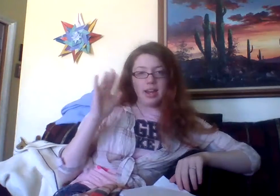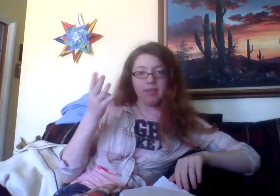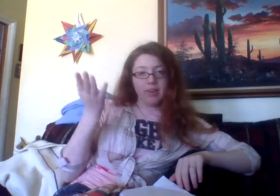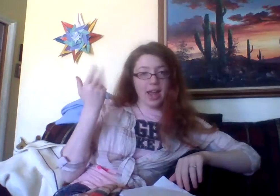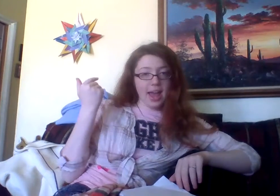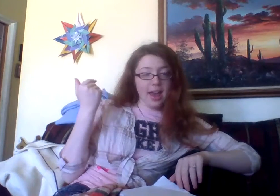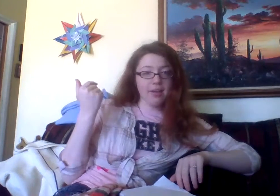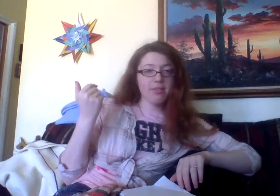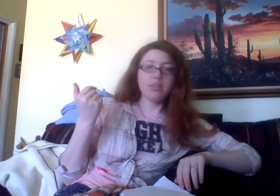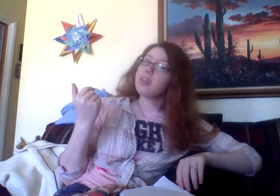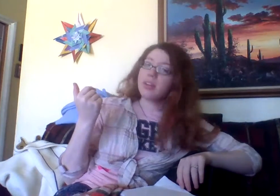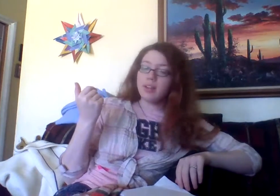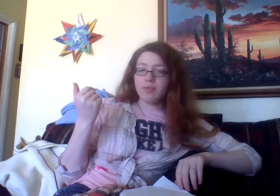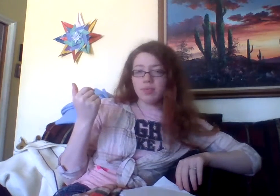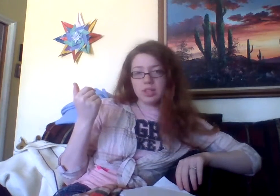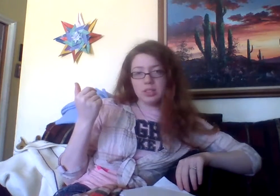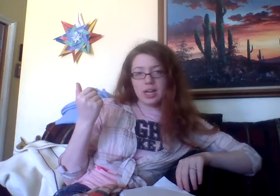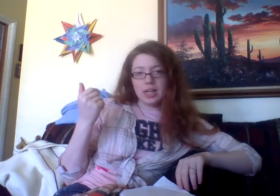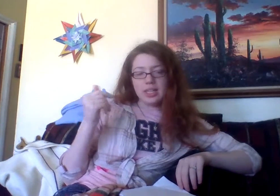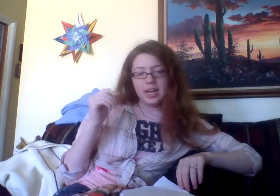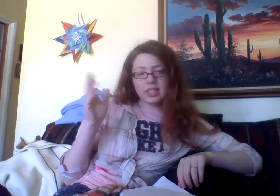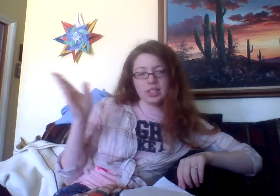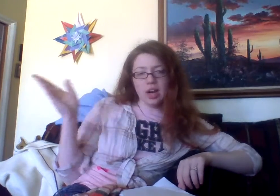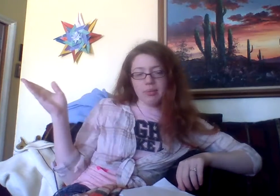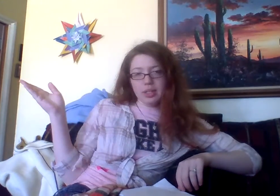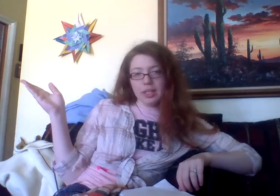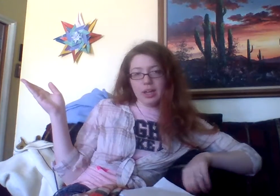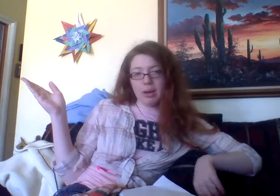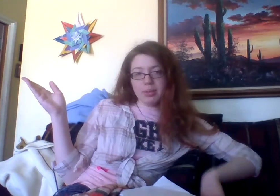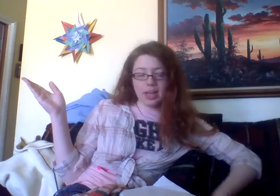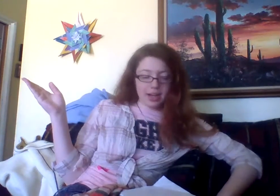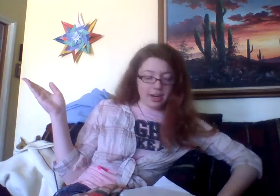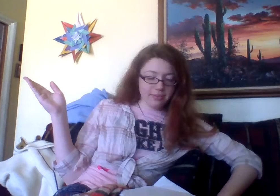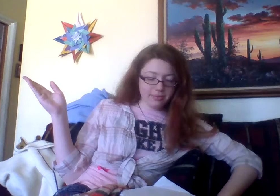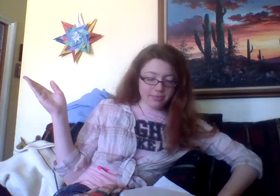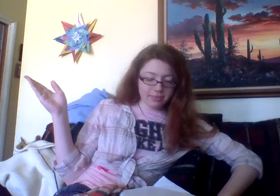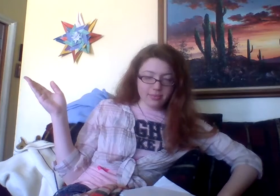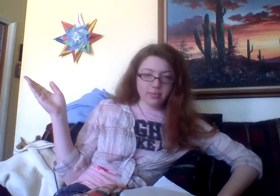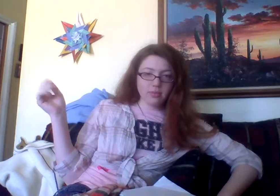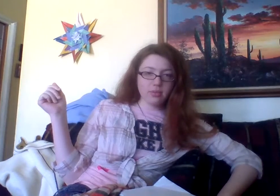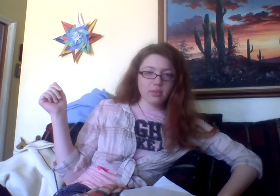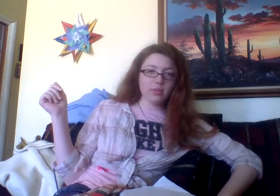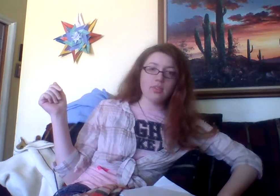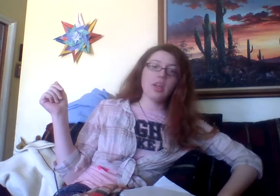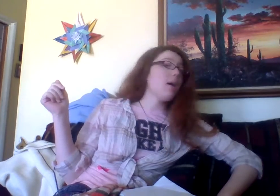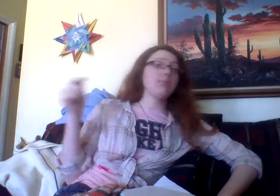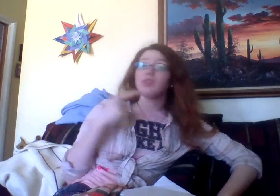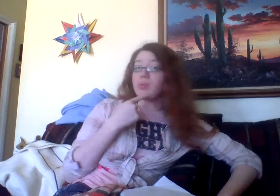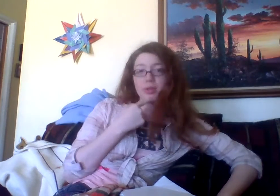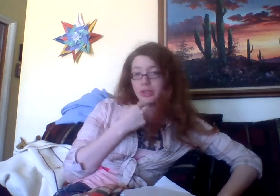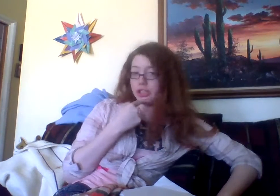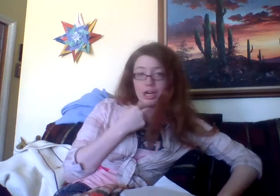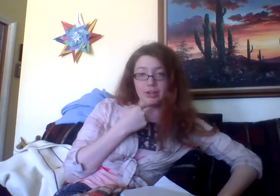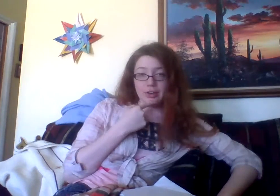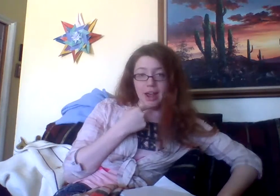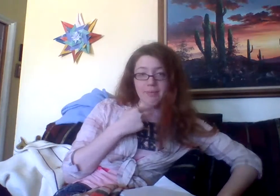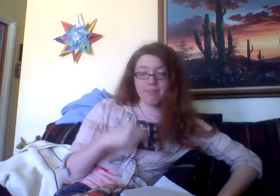never have done it, and it's not really complicated. Just remember to shake your head.